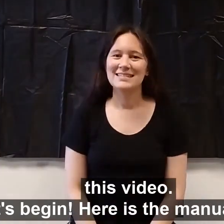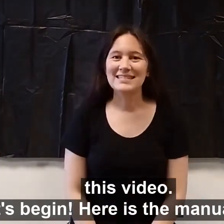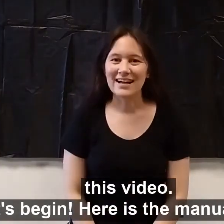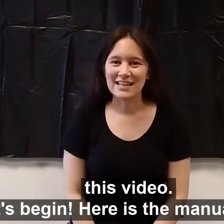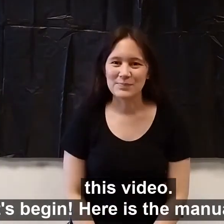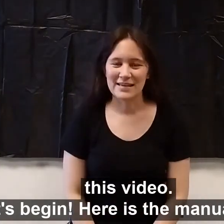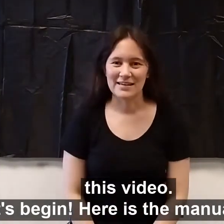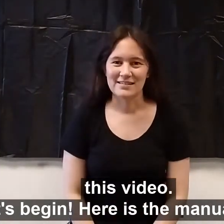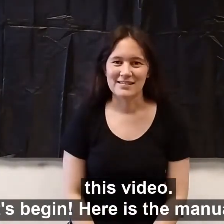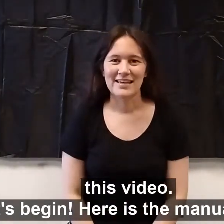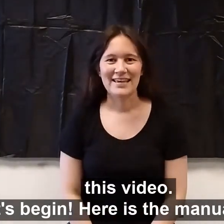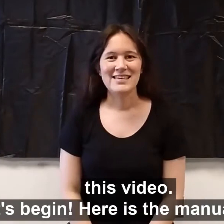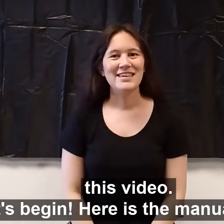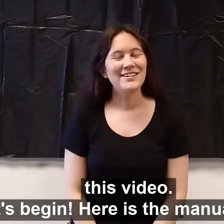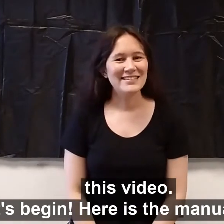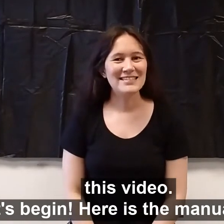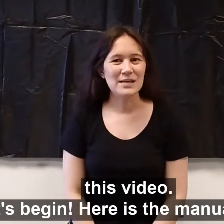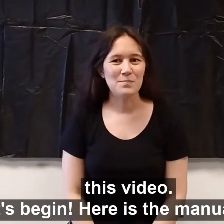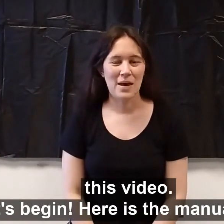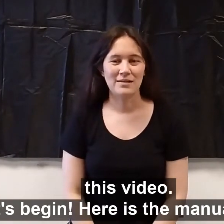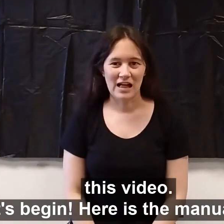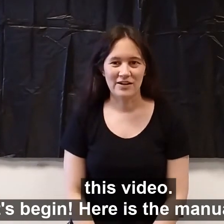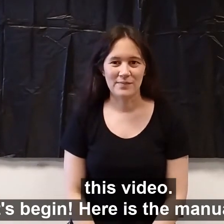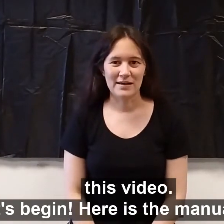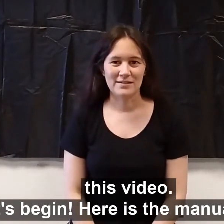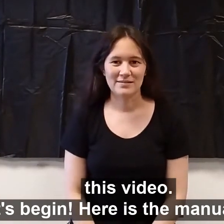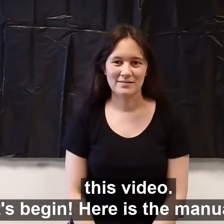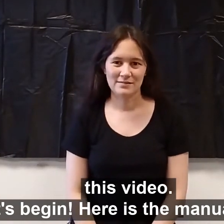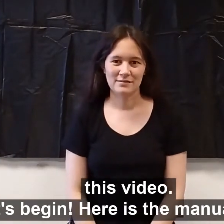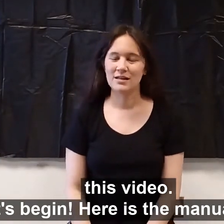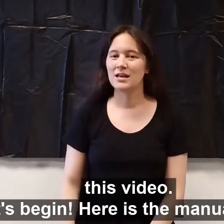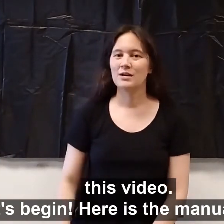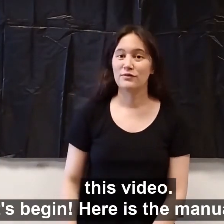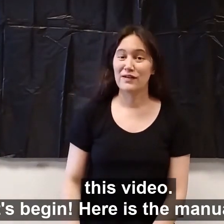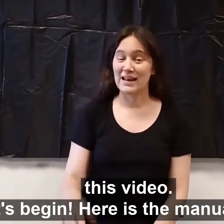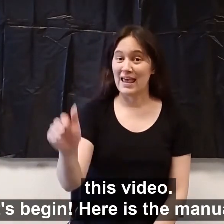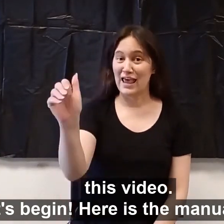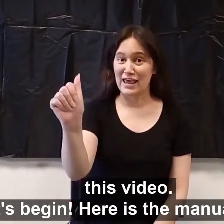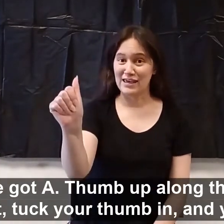Now let's begin. Here is the manual alphabet. We've got A,